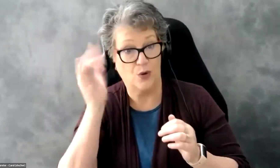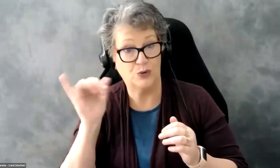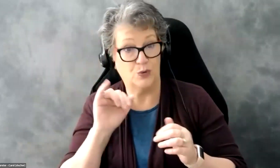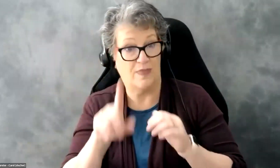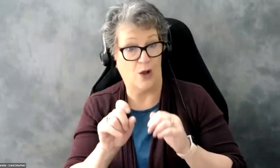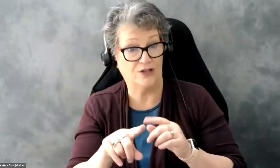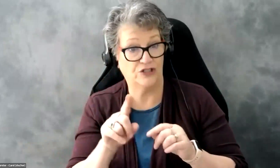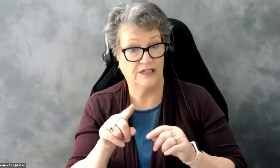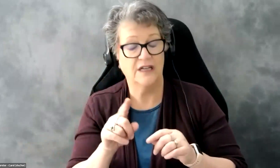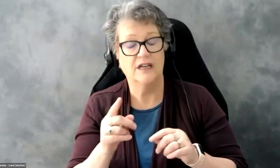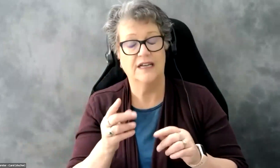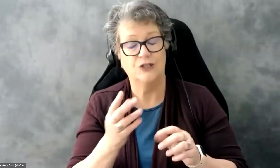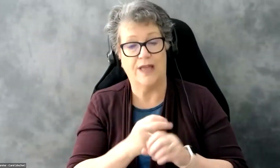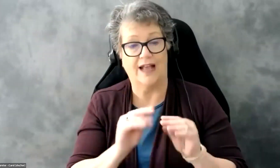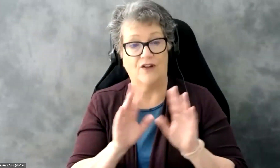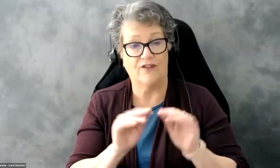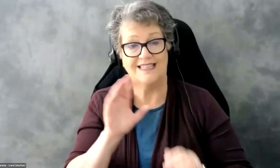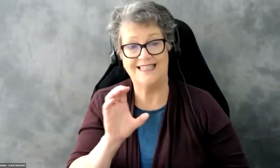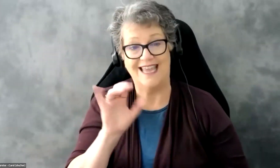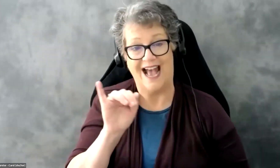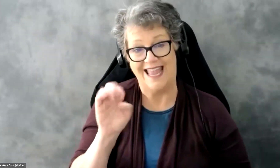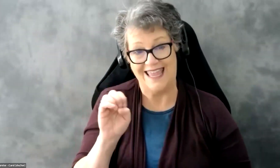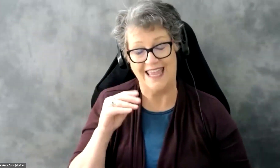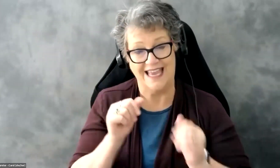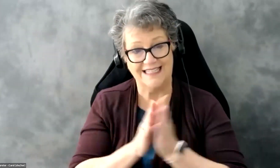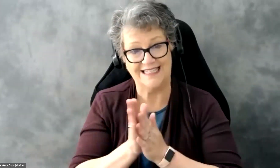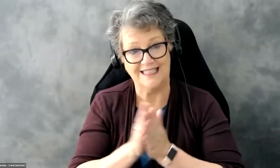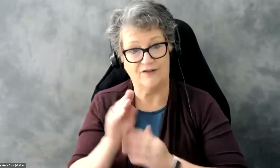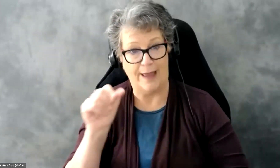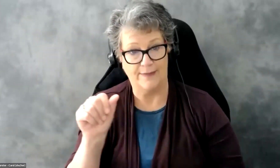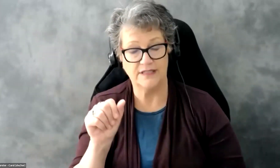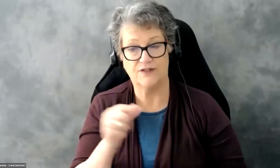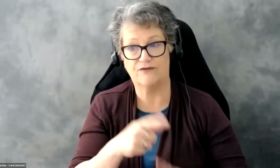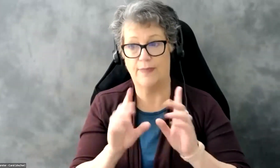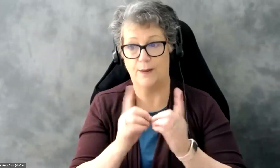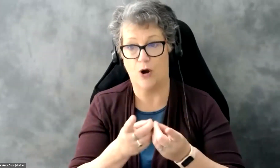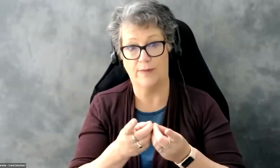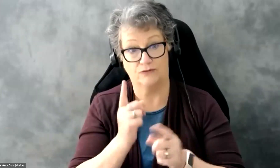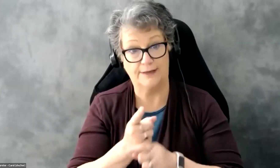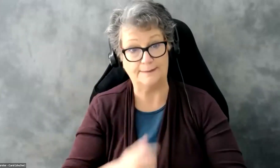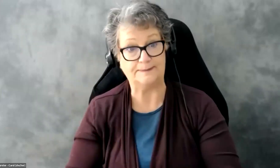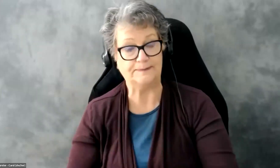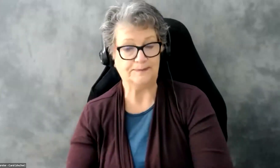clarification on CIE incentive payments as well from the department too, right?